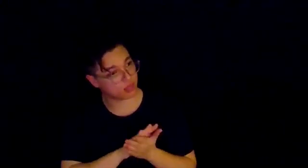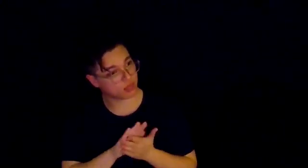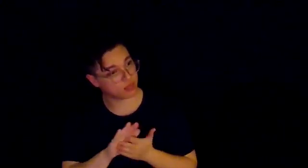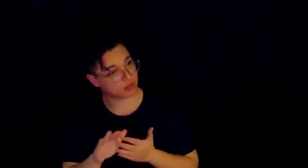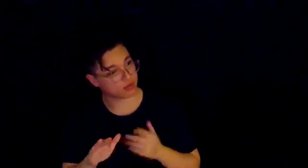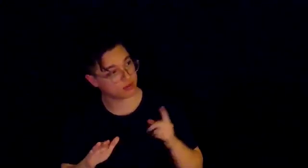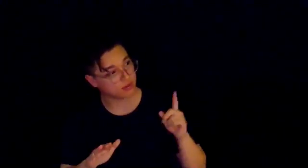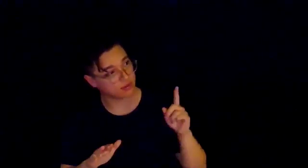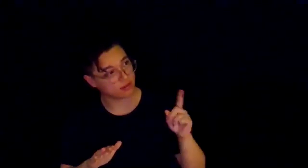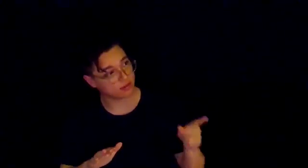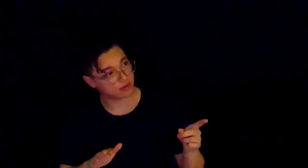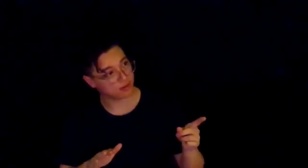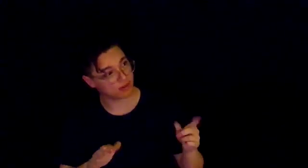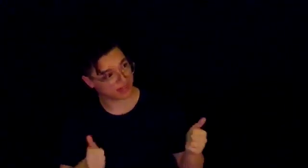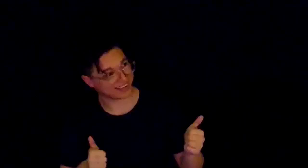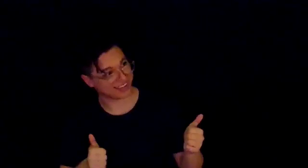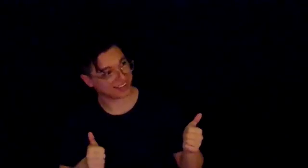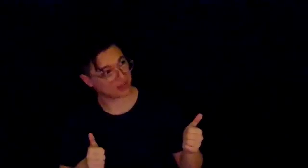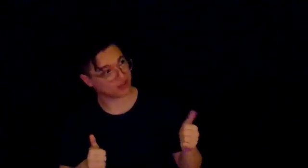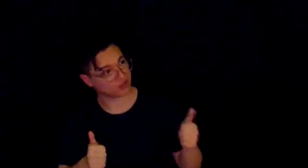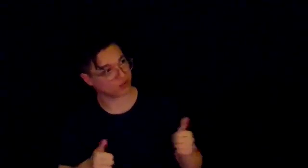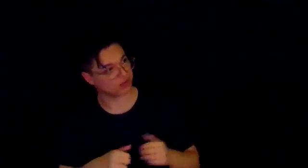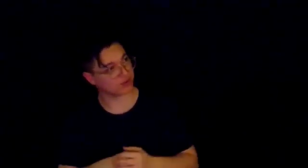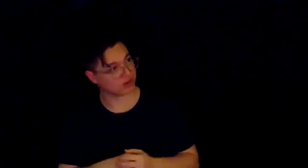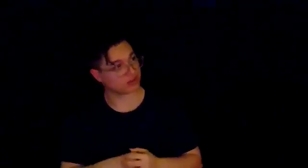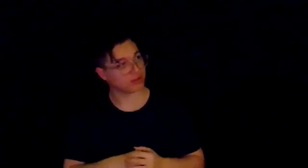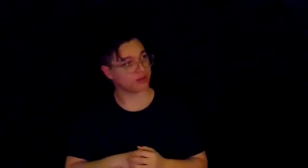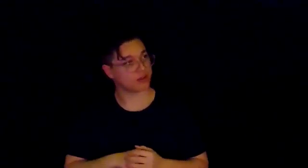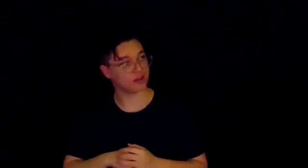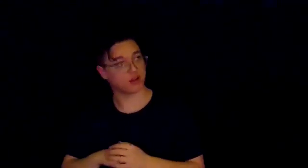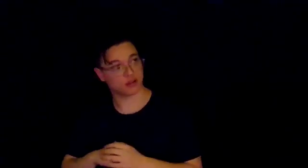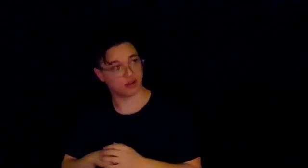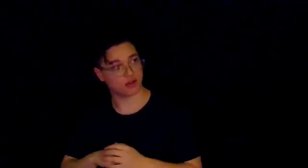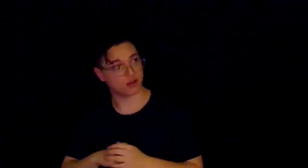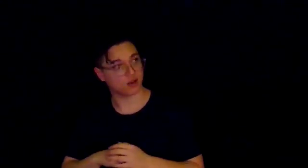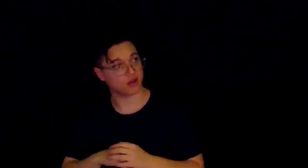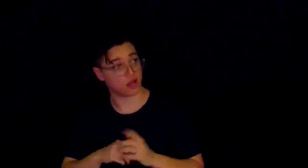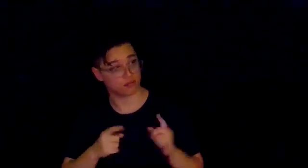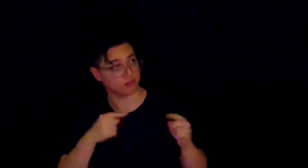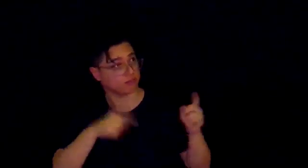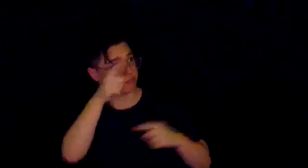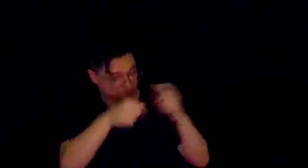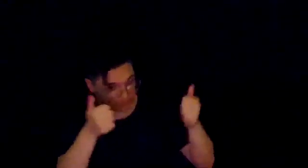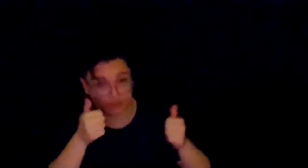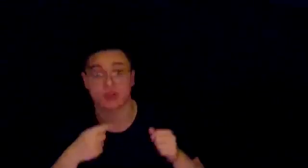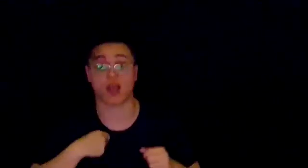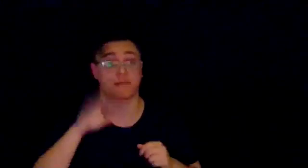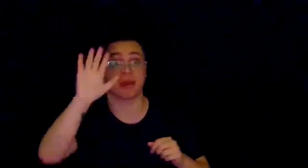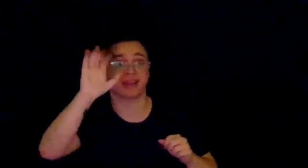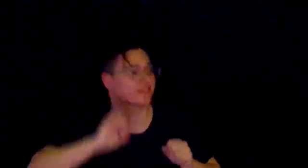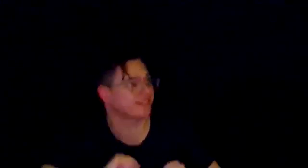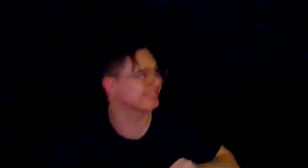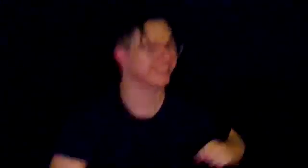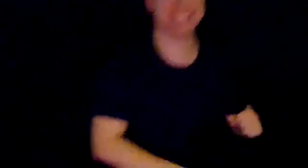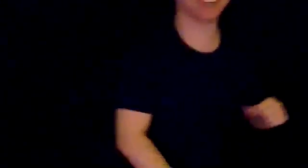I think Meredith, yeah, it's all good. Yeah, from Meredith, wonderful. That's thank you.